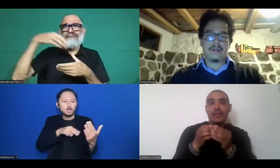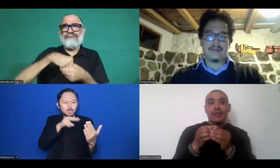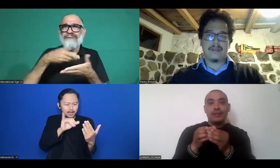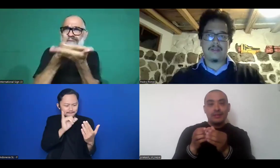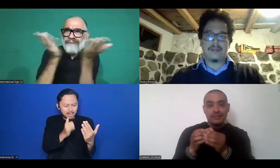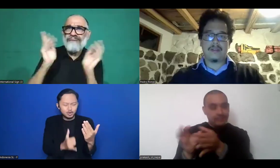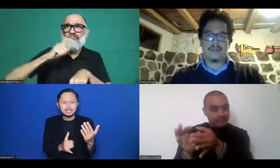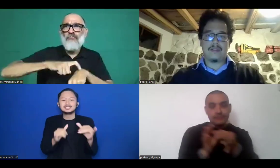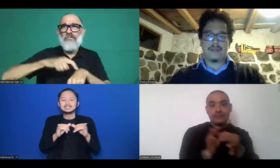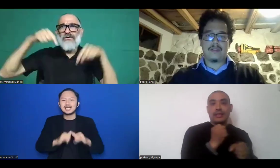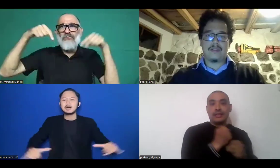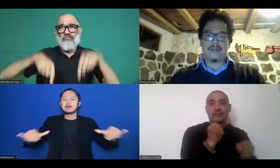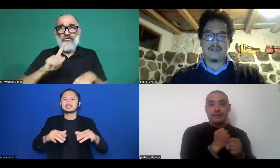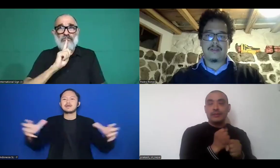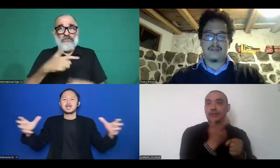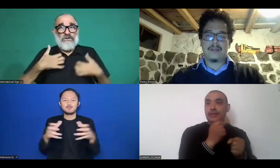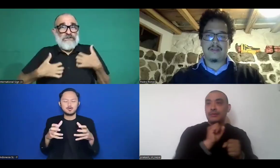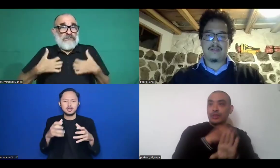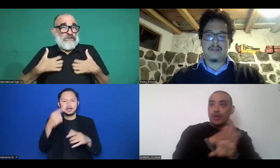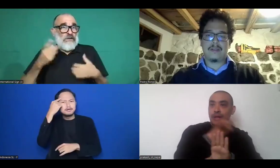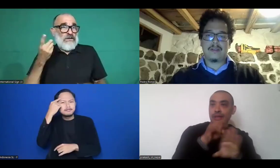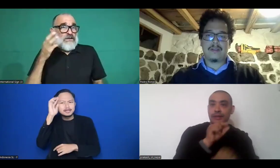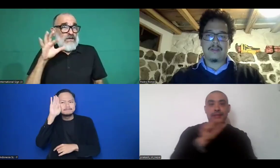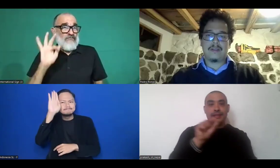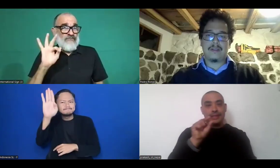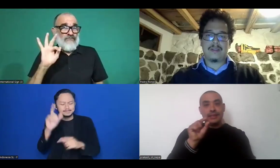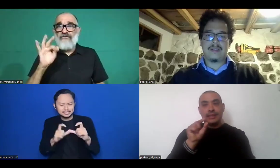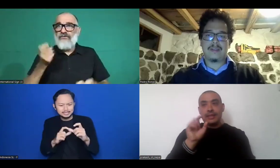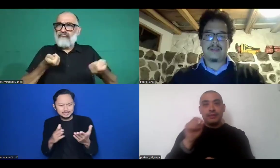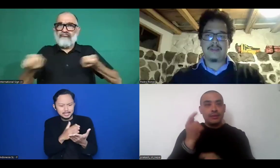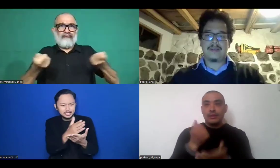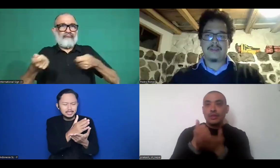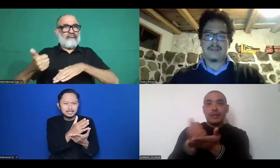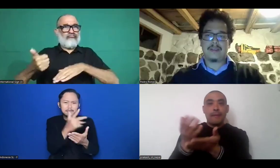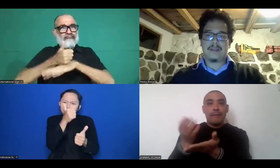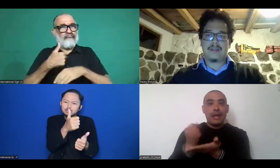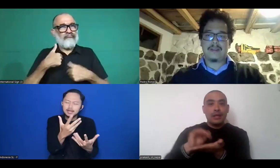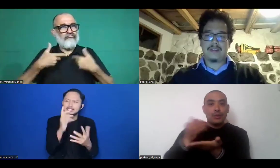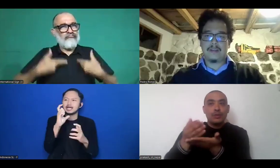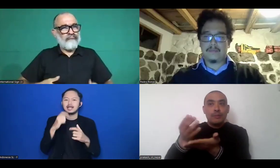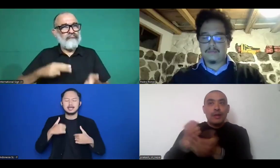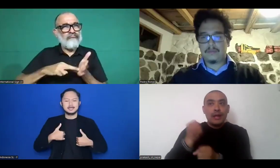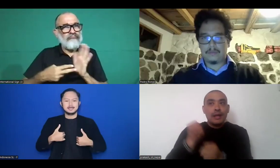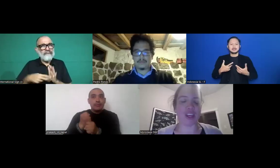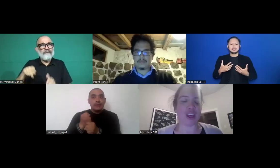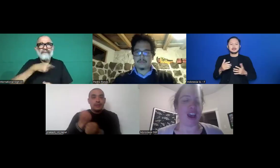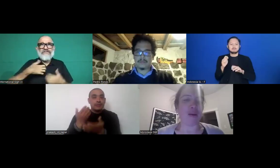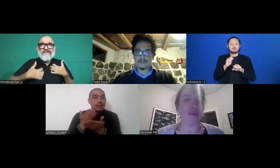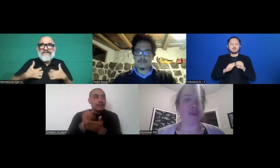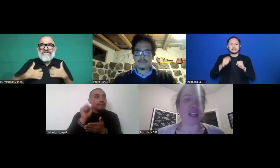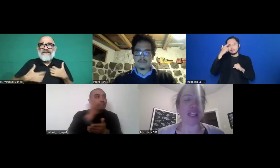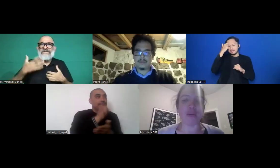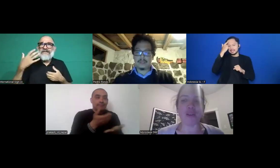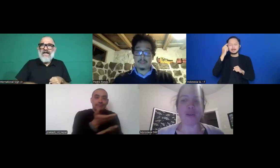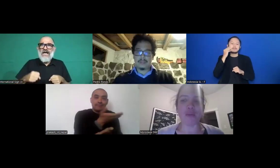together since the new strategy with grantees to be able to host such a learning exchange.